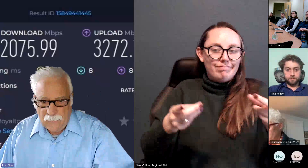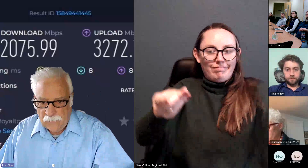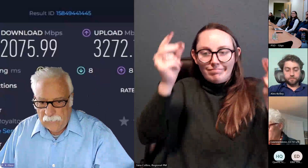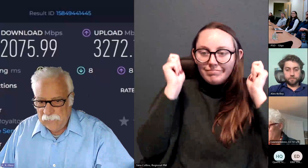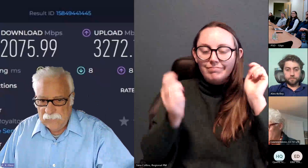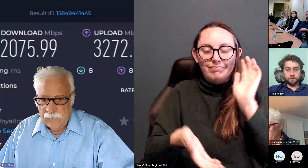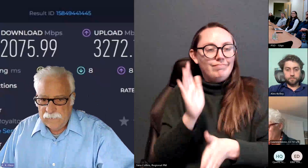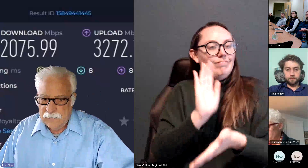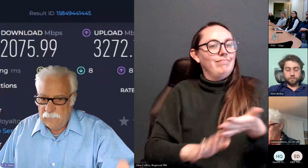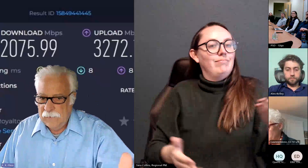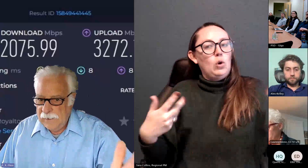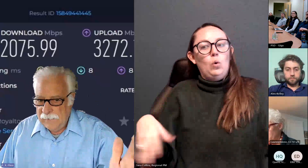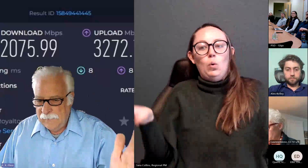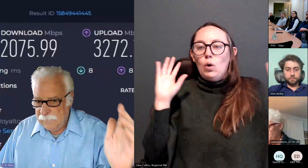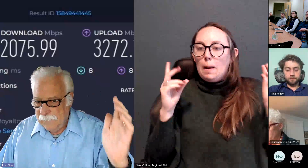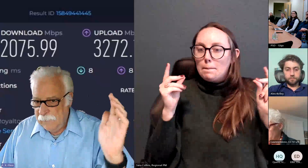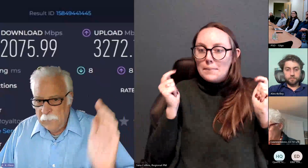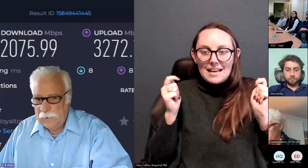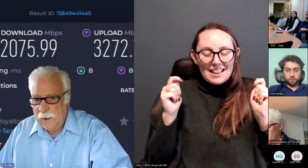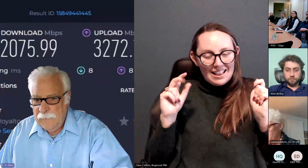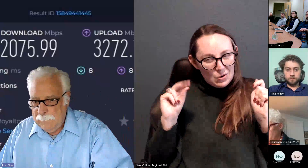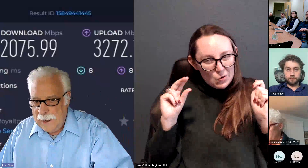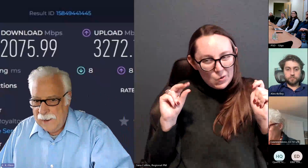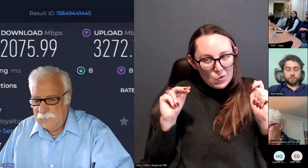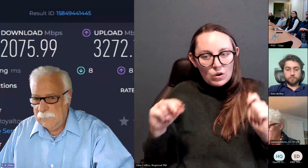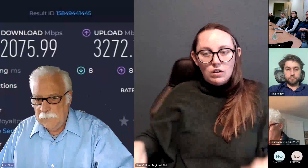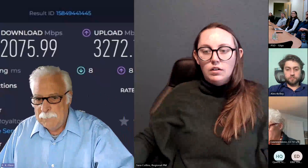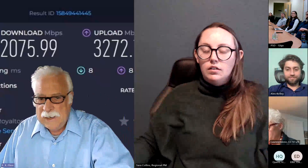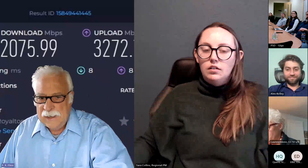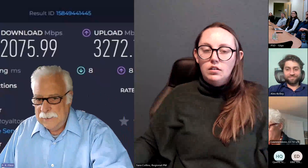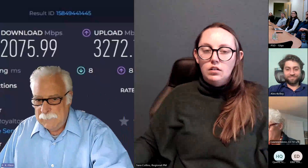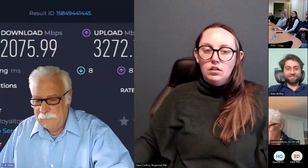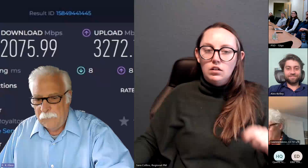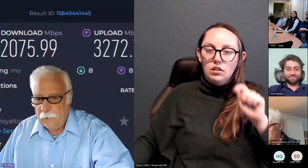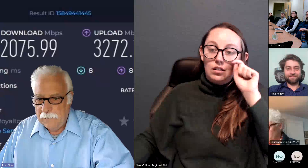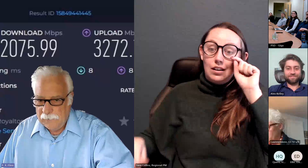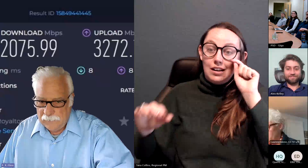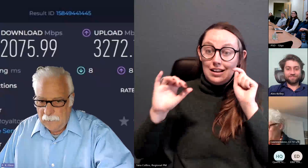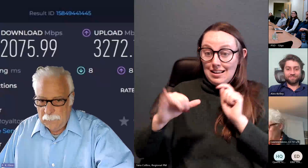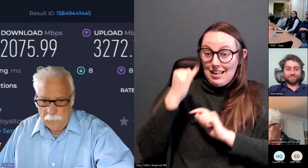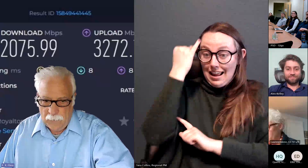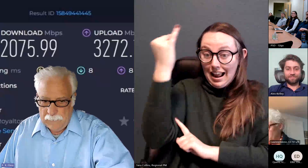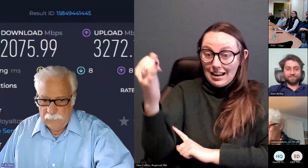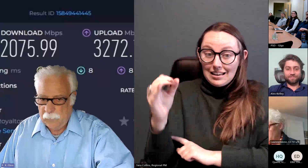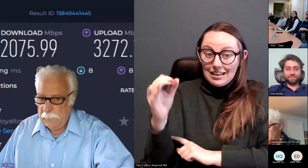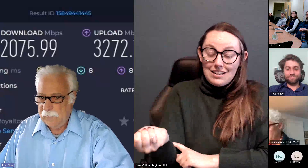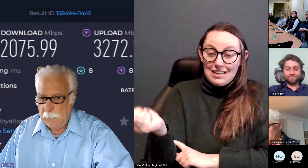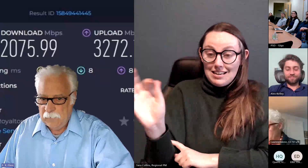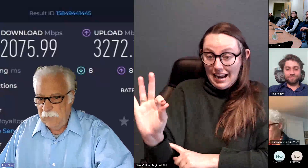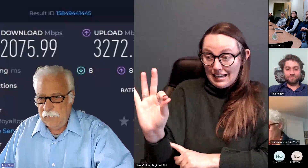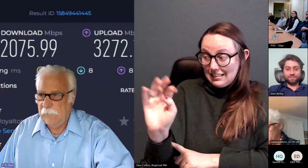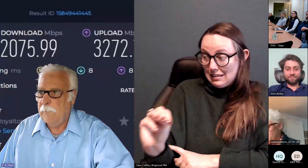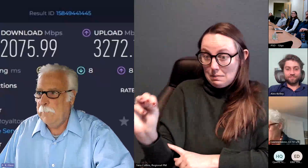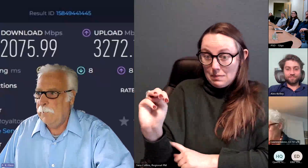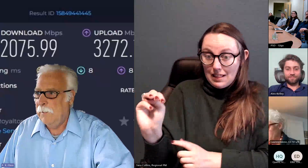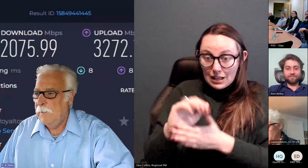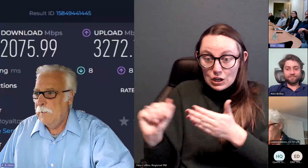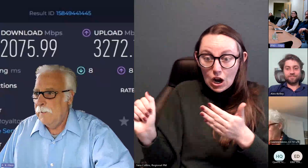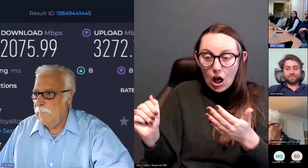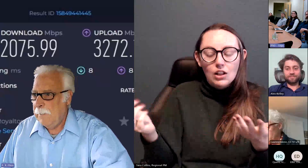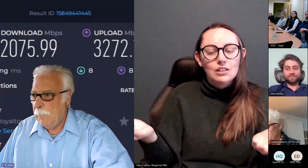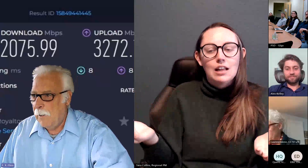million, really, if you ever got that passed, it would immediately be a $40 million program because it would be so much easier for